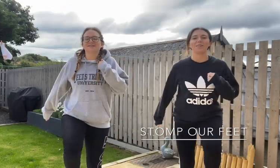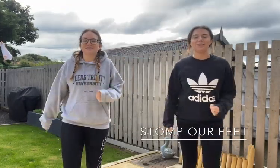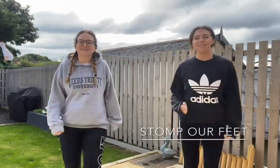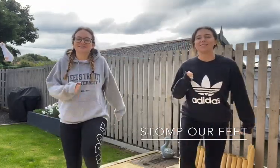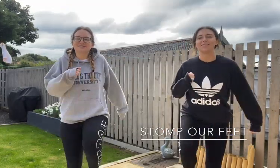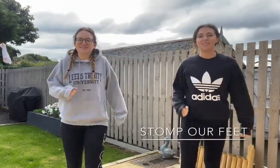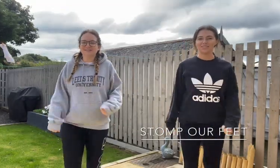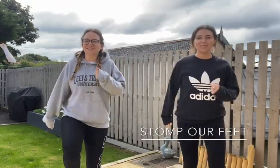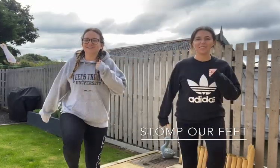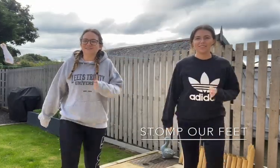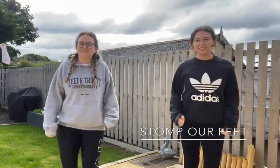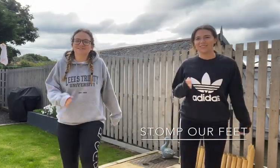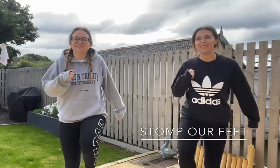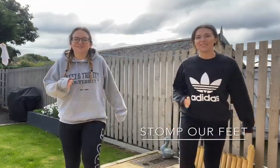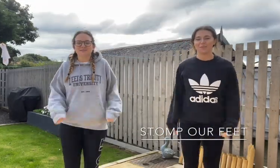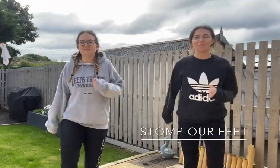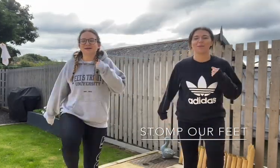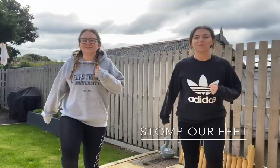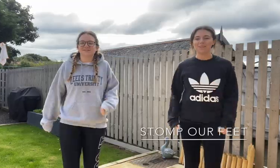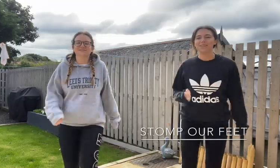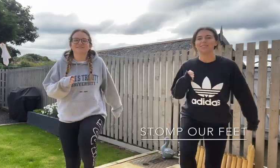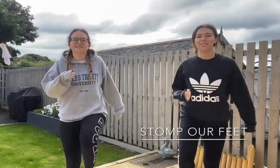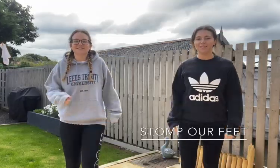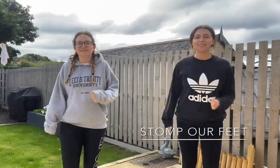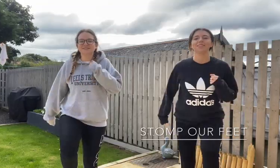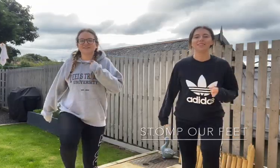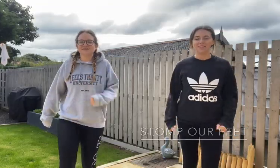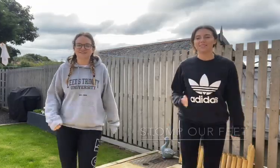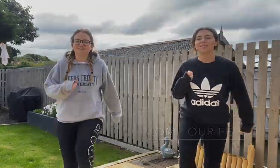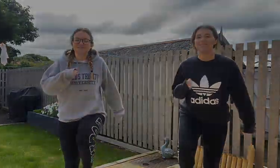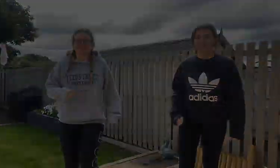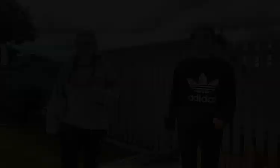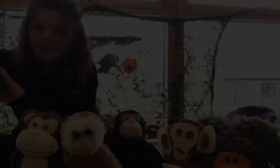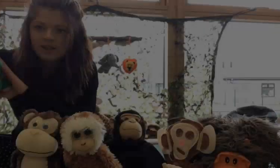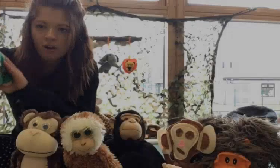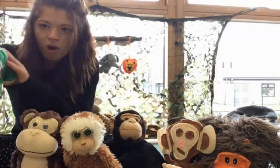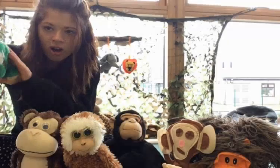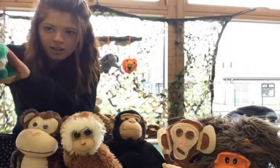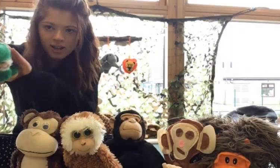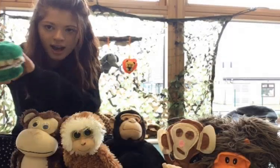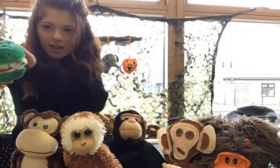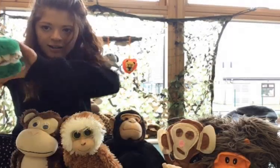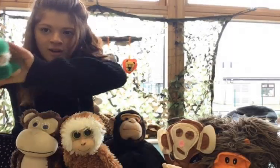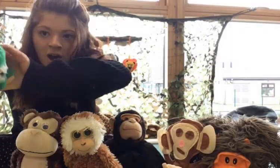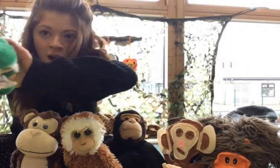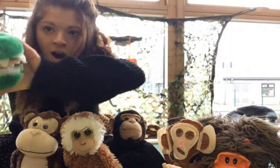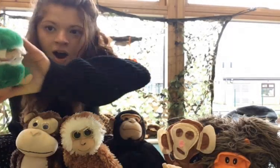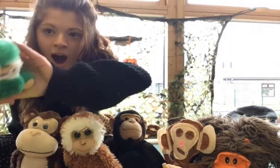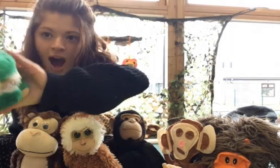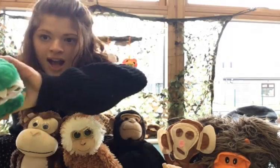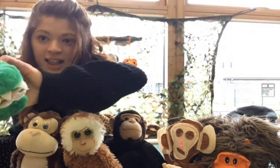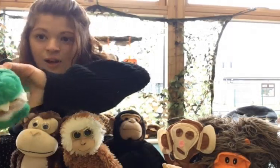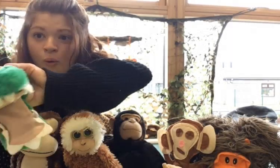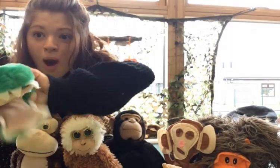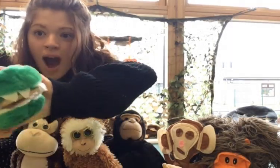Come on, let's do this right Together We're all here And speaking out of rumble We're flying